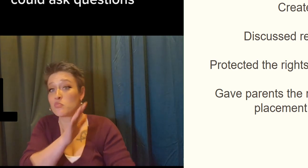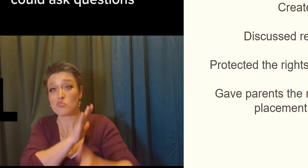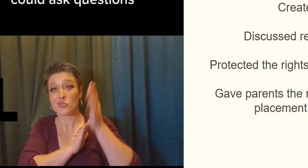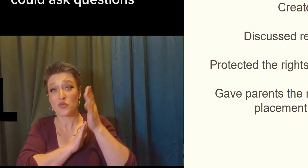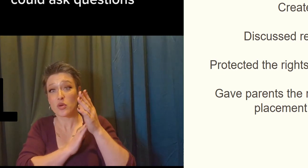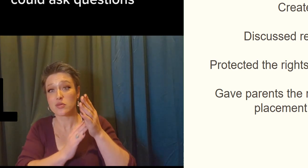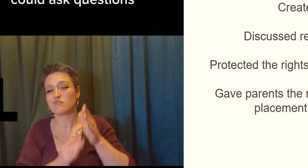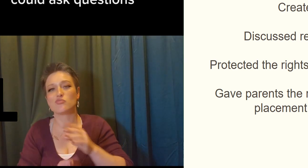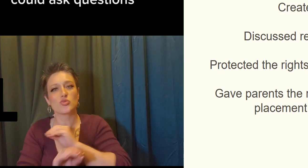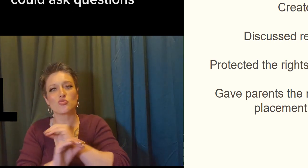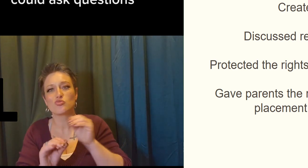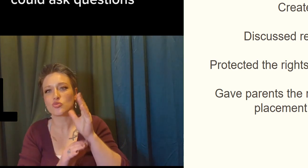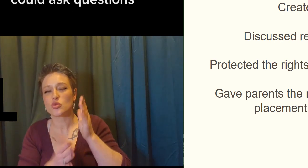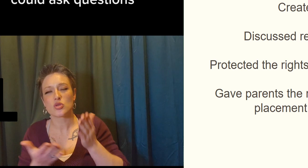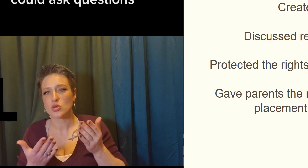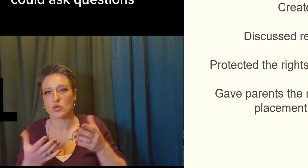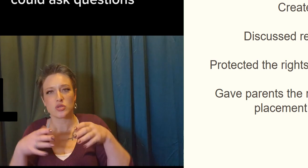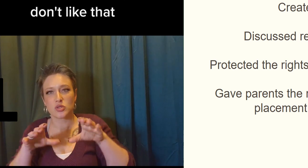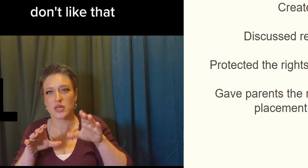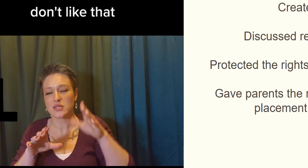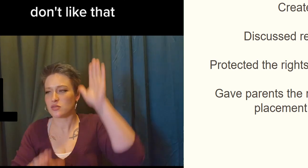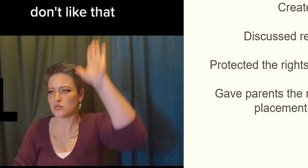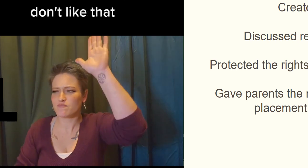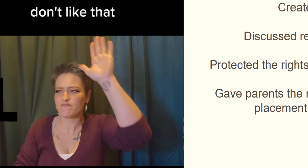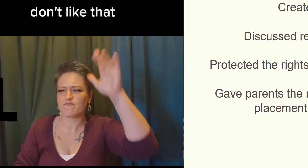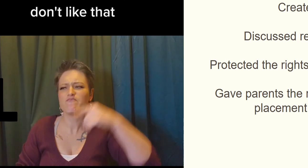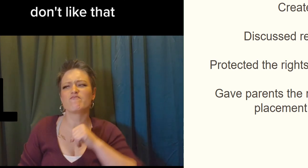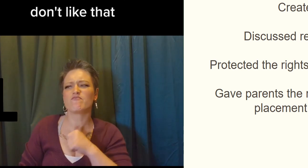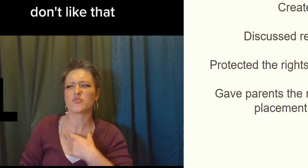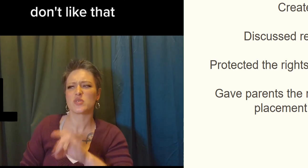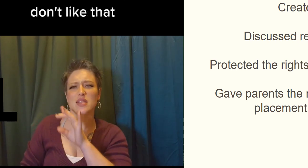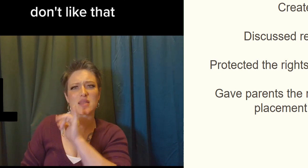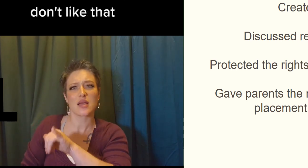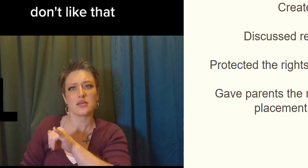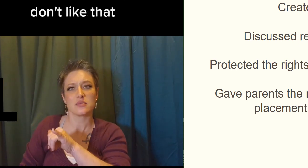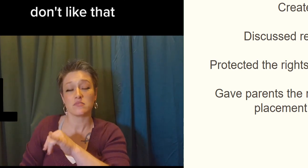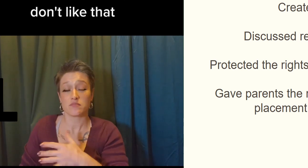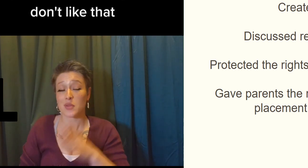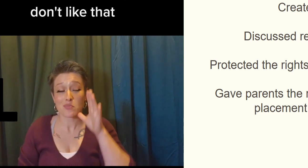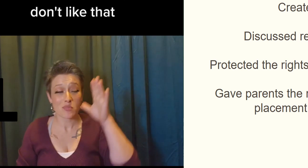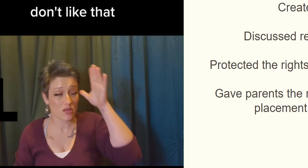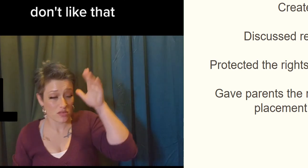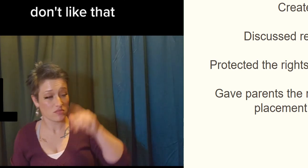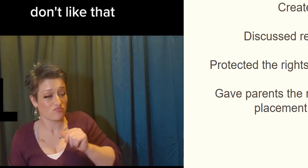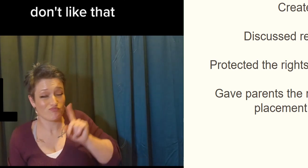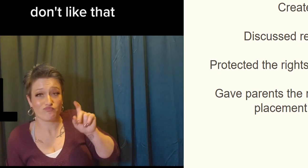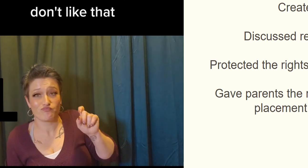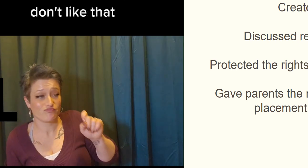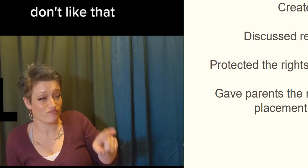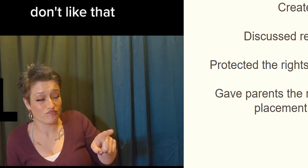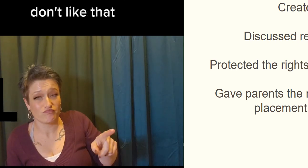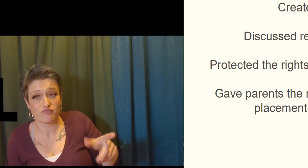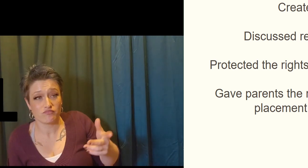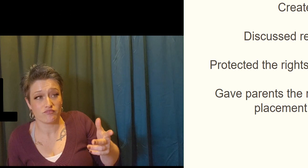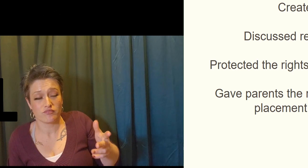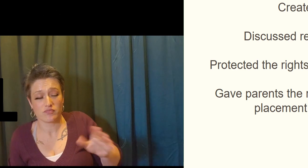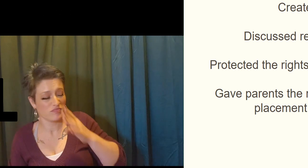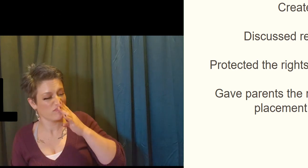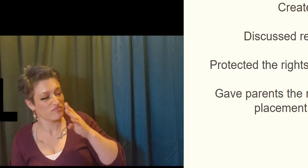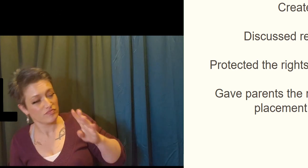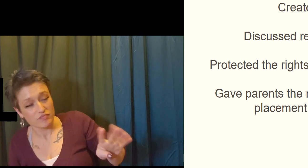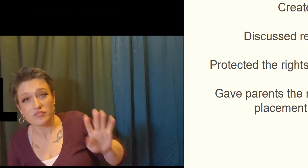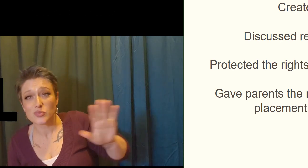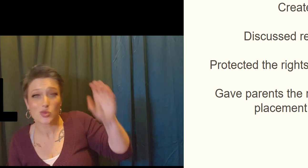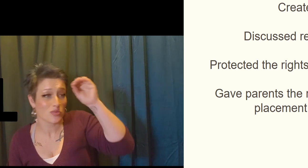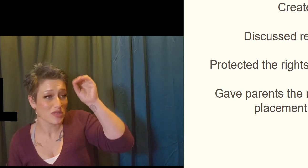involved, and could ask questions. Before that, there wasn't really a chance to say, yeah, I don't like that. Well,